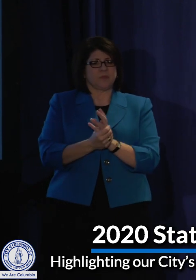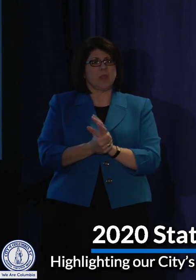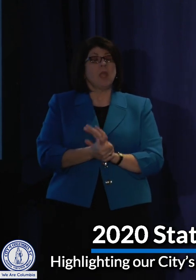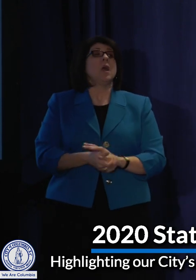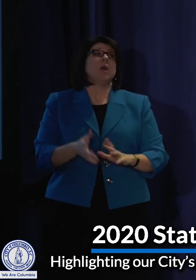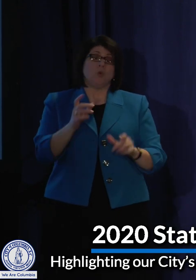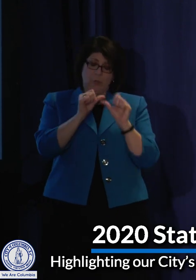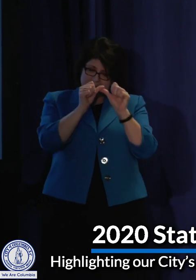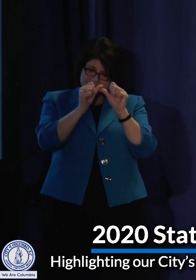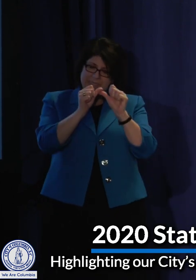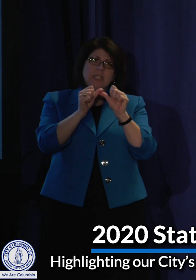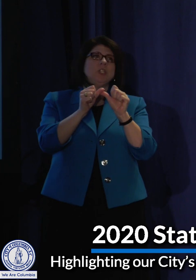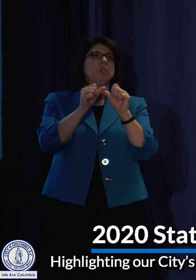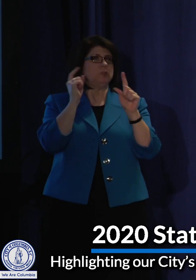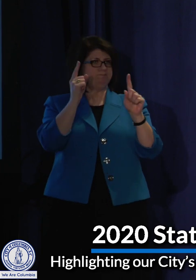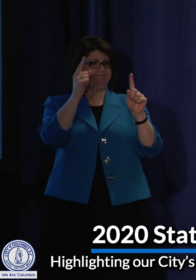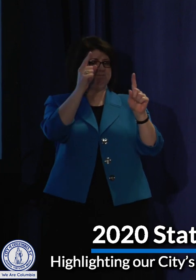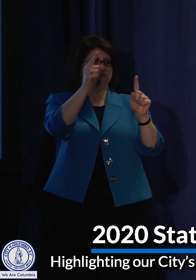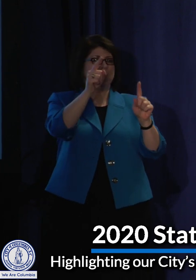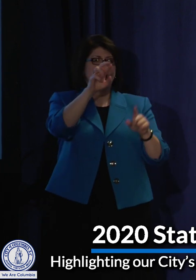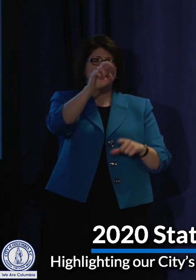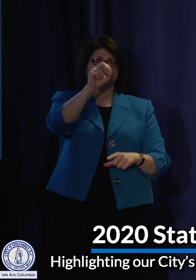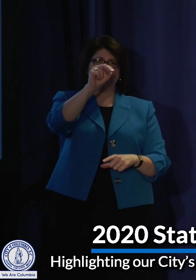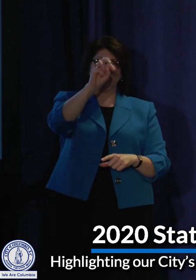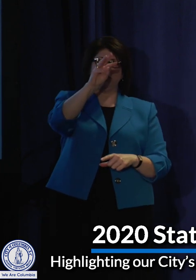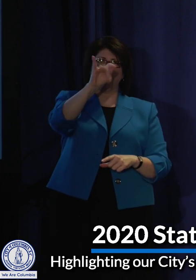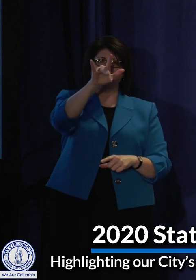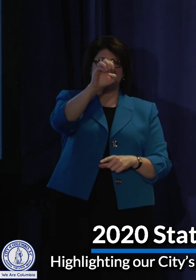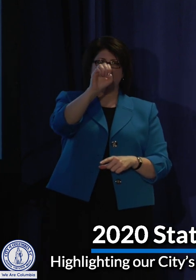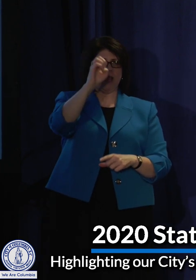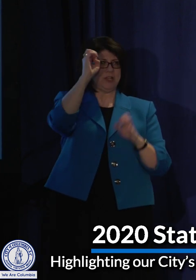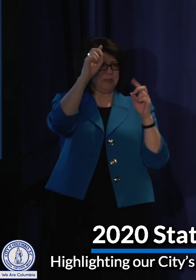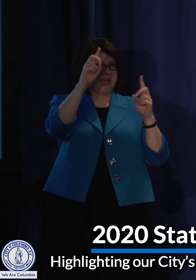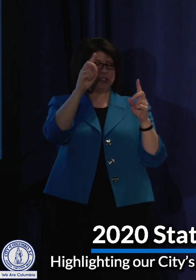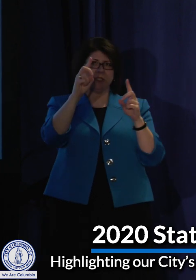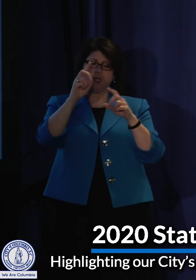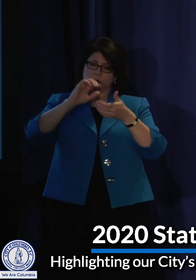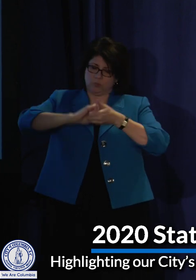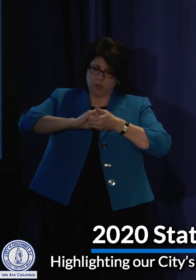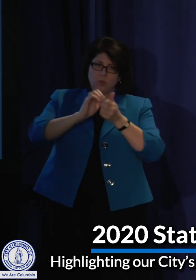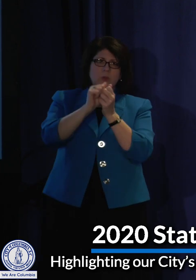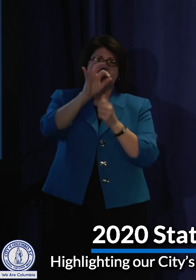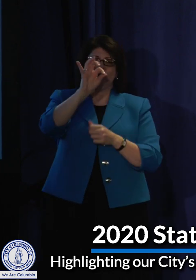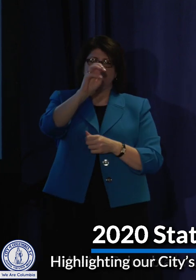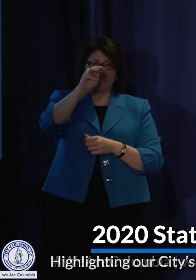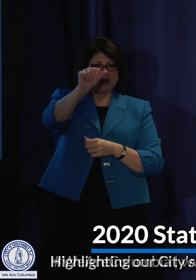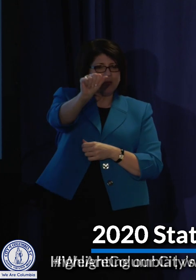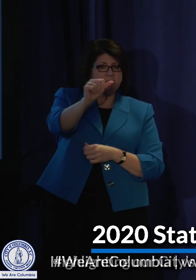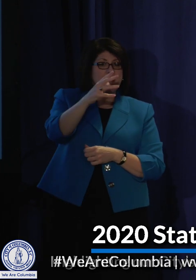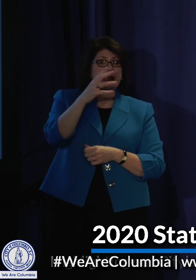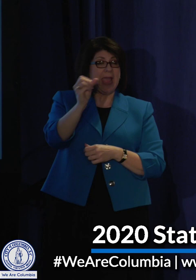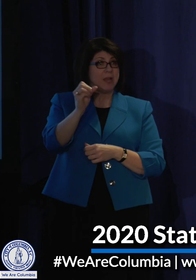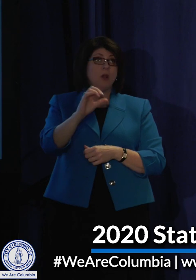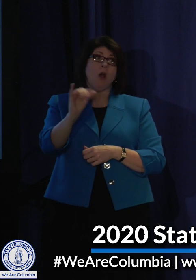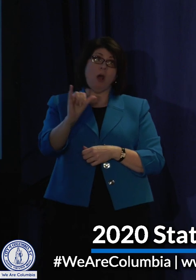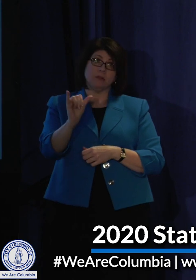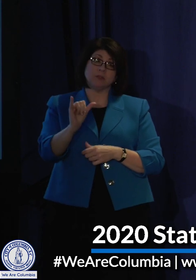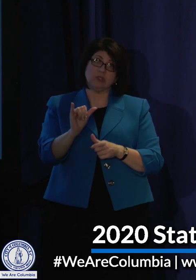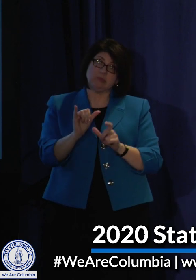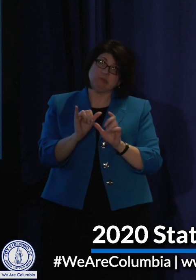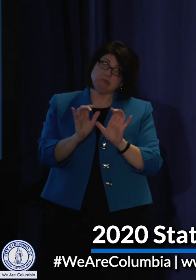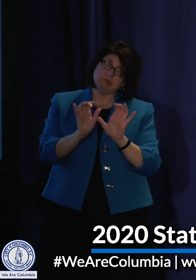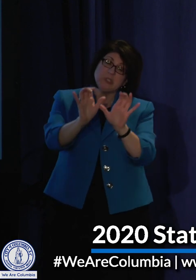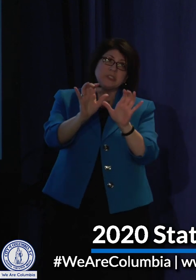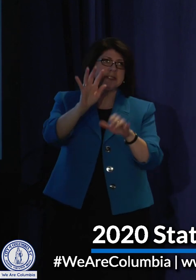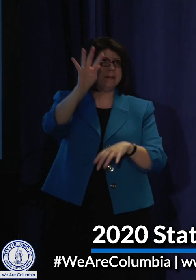We're going to continue moving in the direction of renewable energy, working with FEMA as well, working with and oftentimes pushing the federal government to